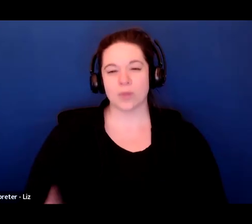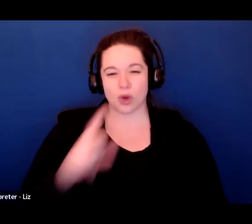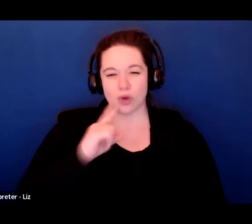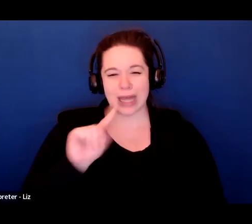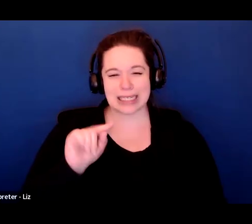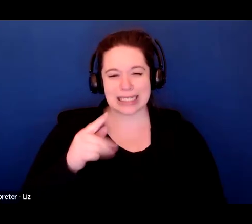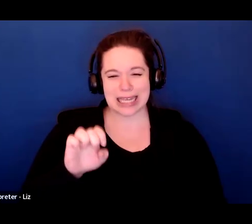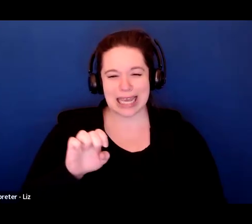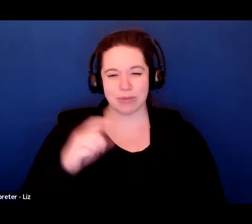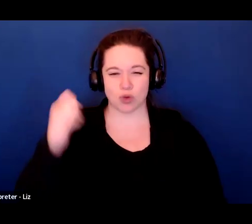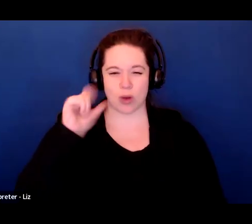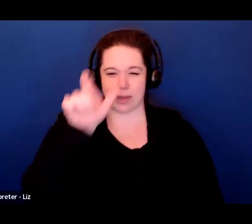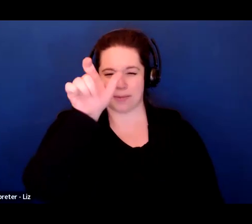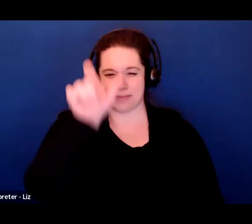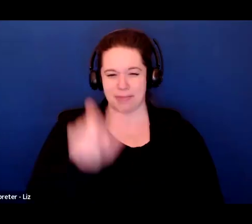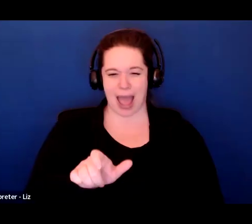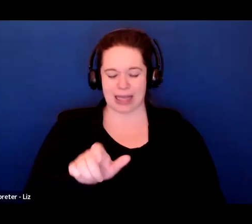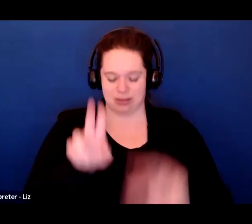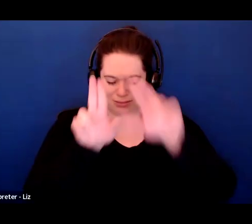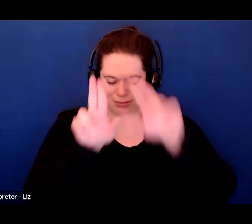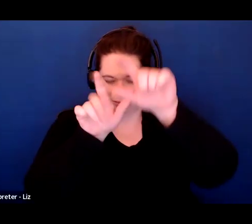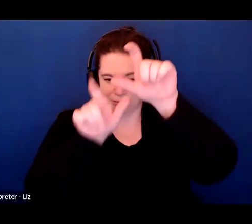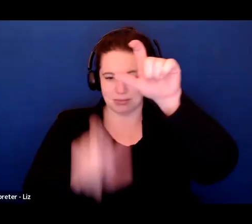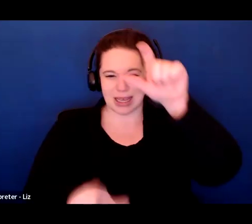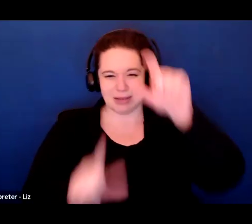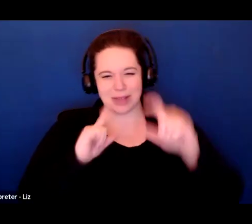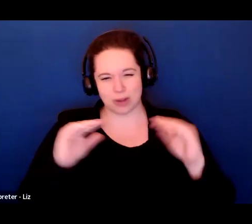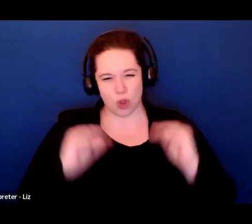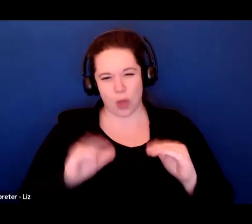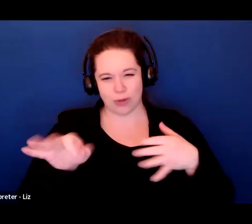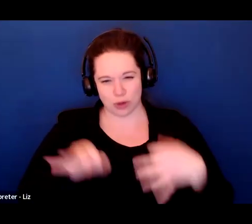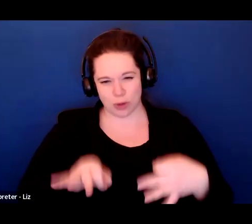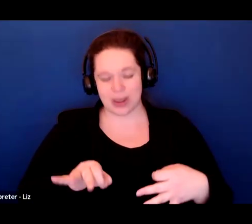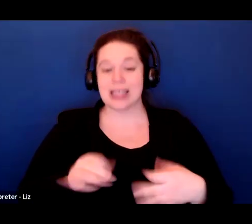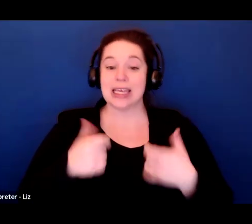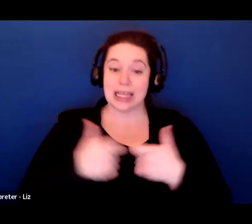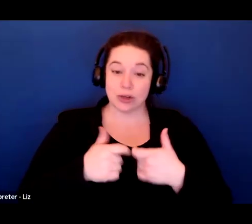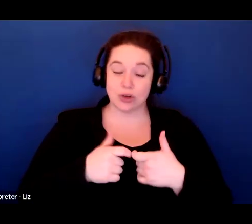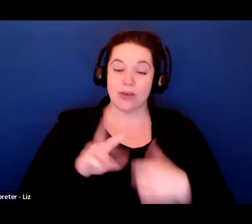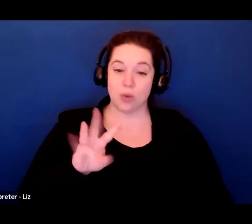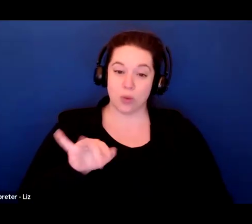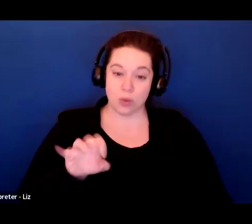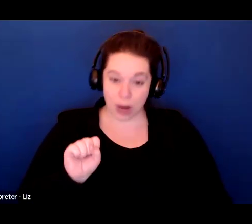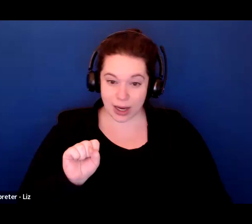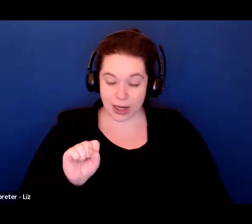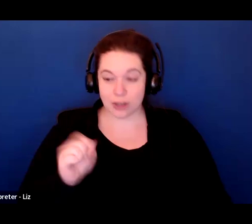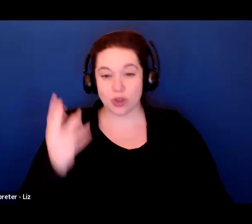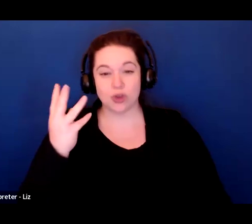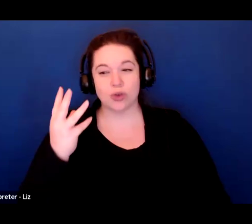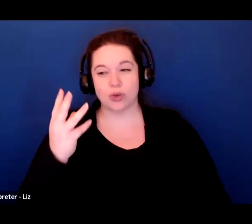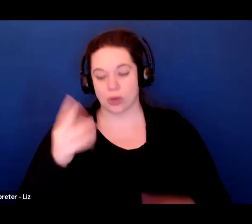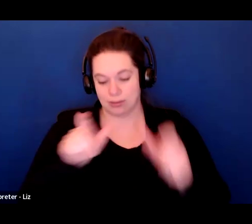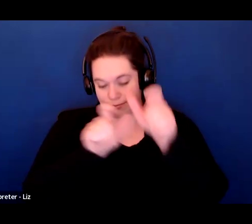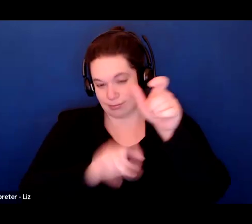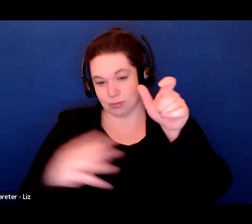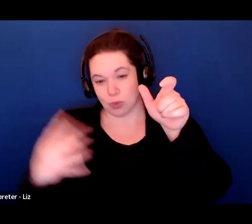it that, but that's the best description I can do for it. The electrodes have wires that go to an external box